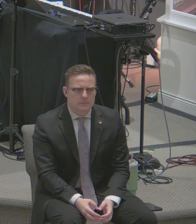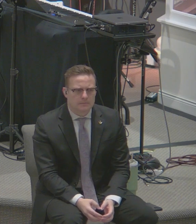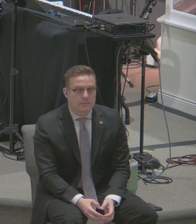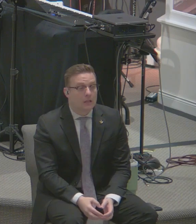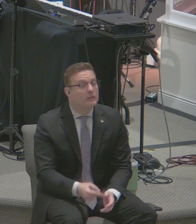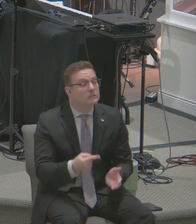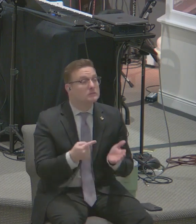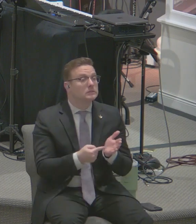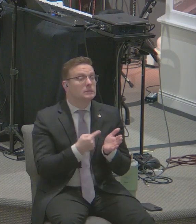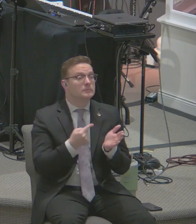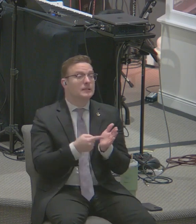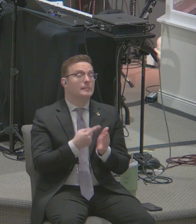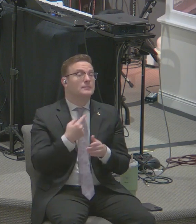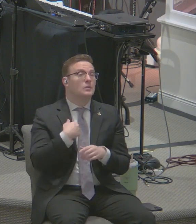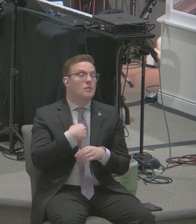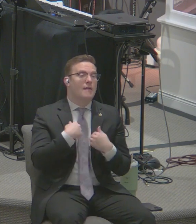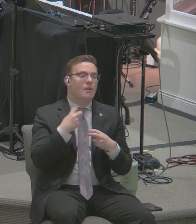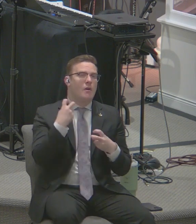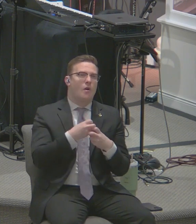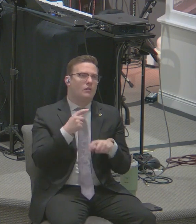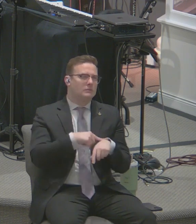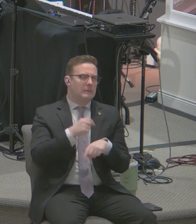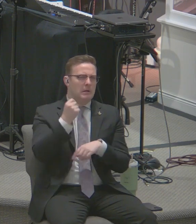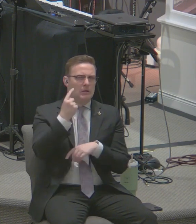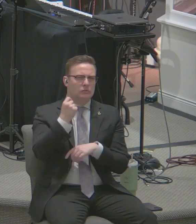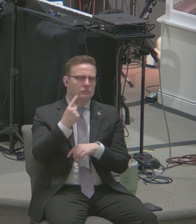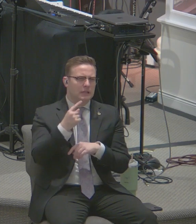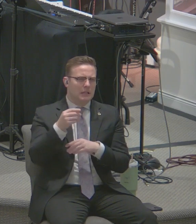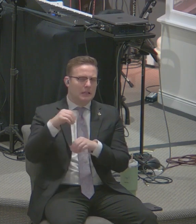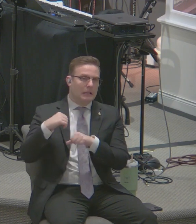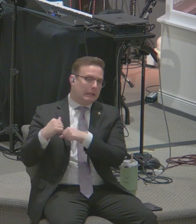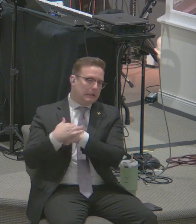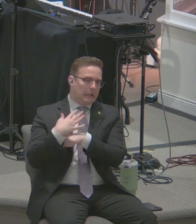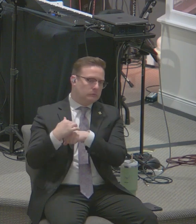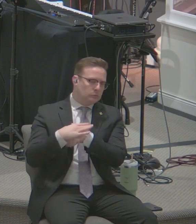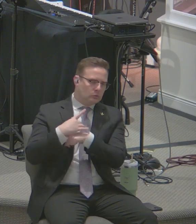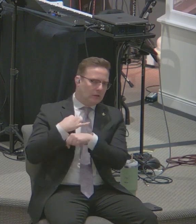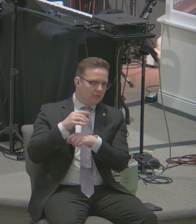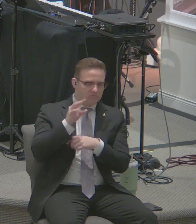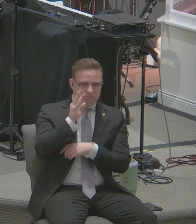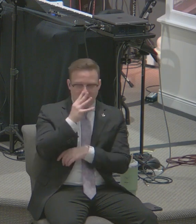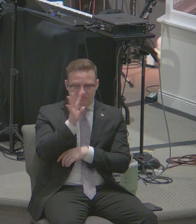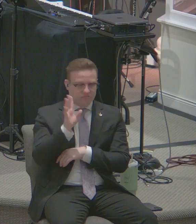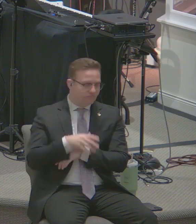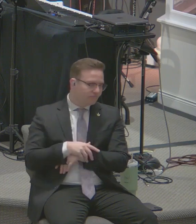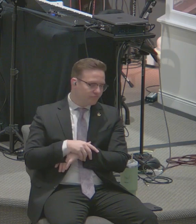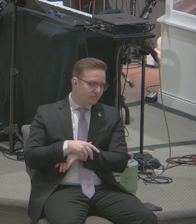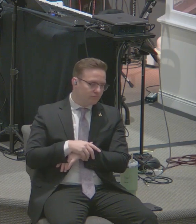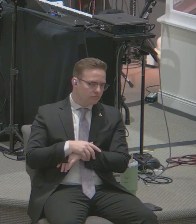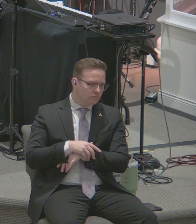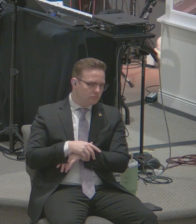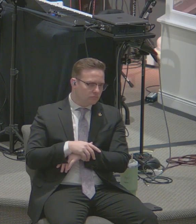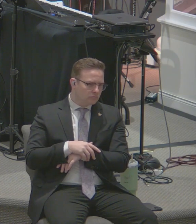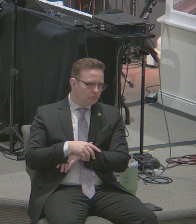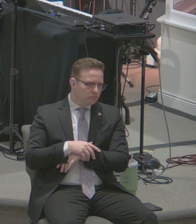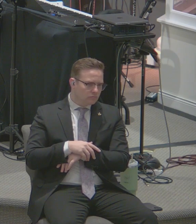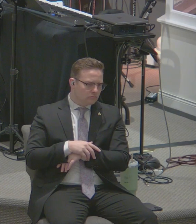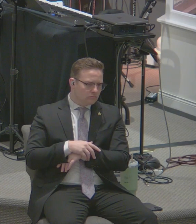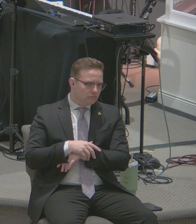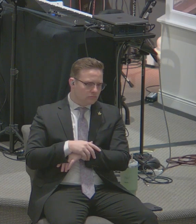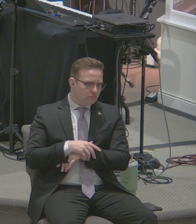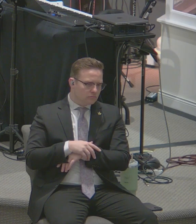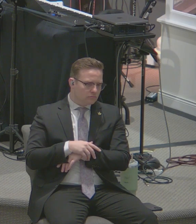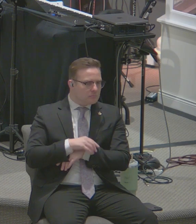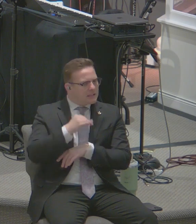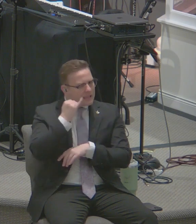And some of us, it takes a long time to understand that. For he says at the end, for that would not be profitable to